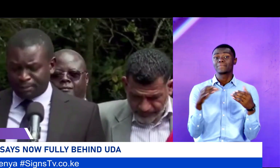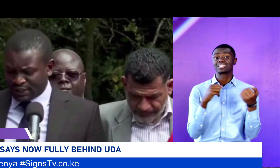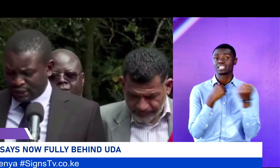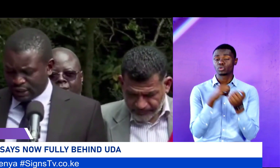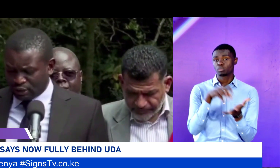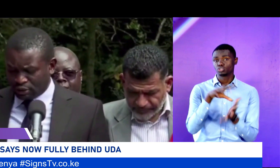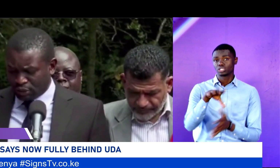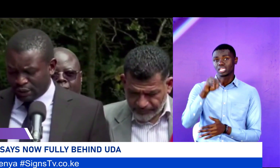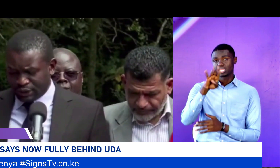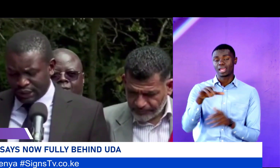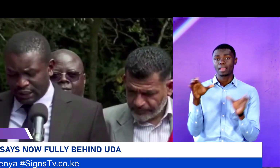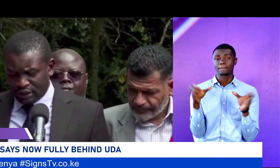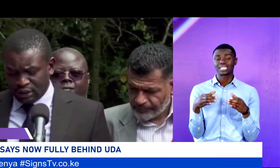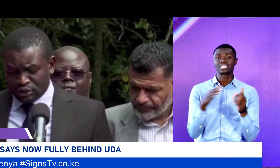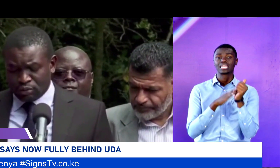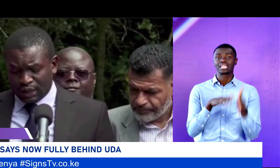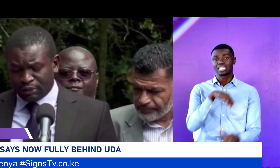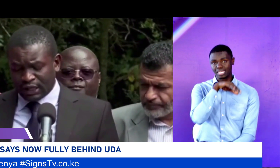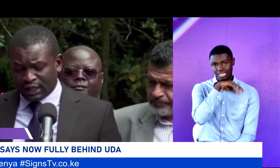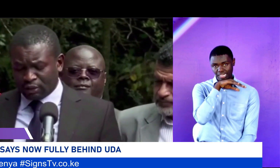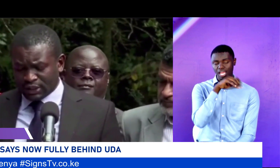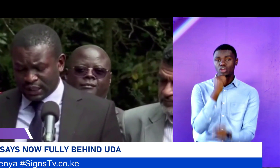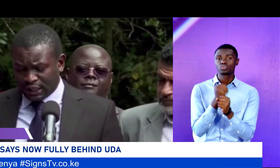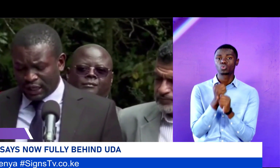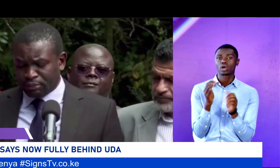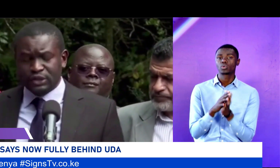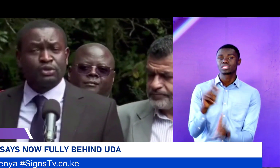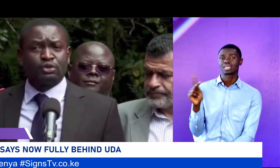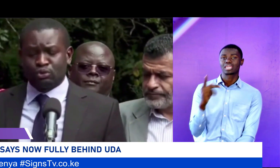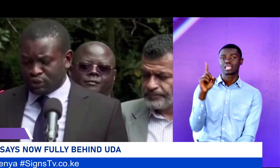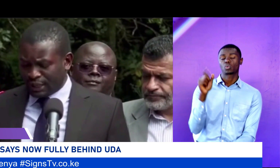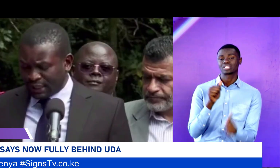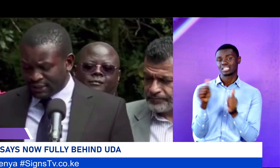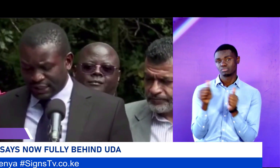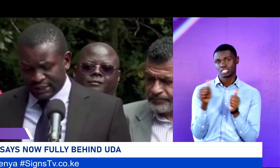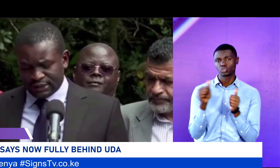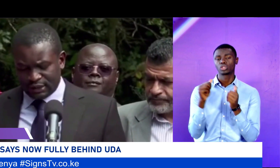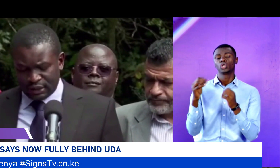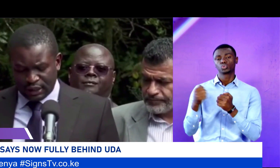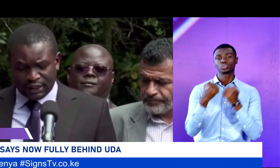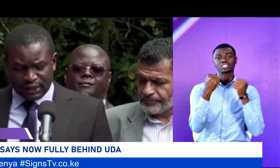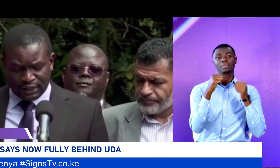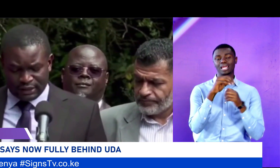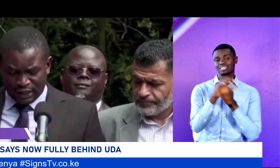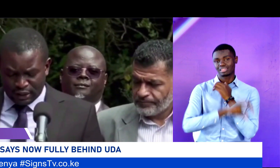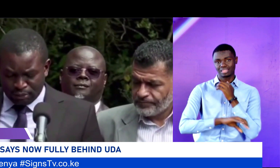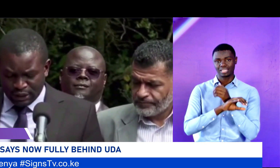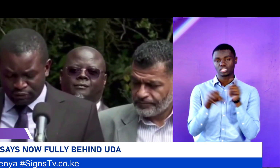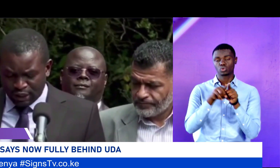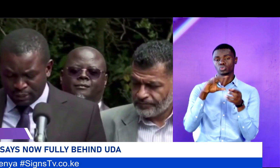party leader Honorable Raila Odinga to work with the Kenya Kwanza administration to stabilize the country and create an enabling environment